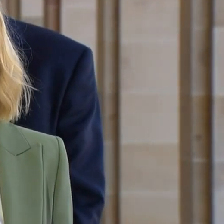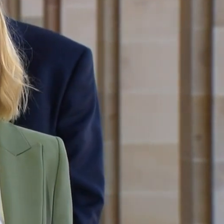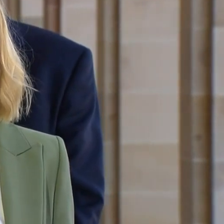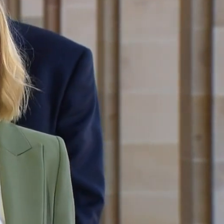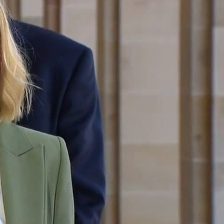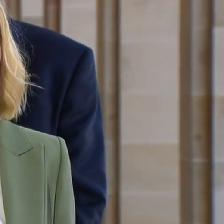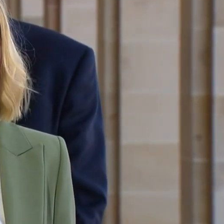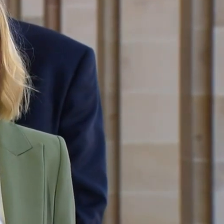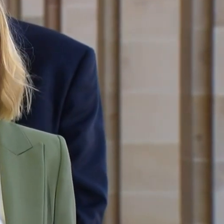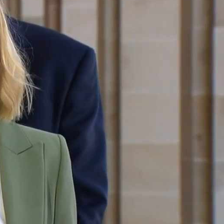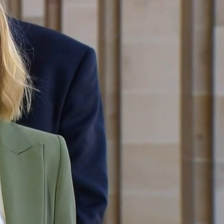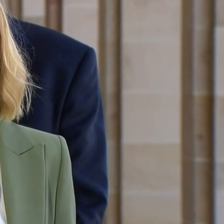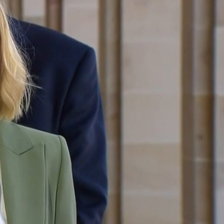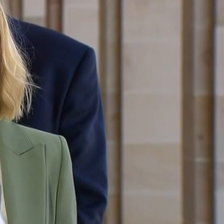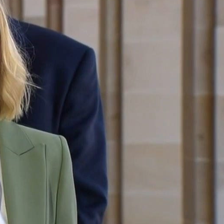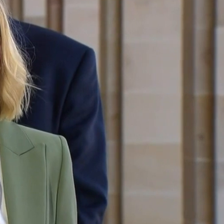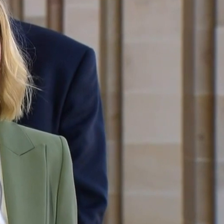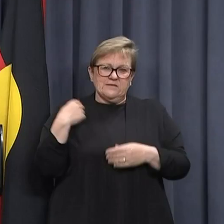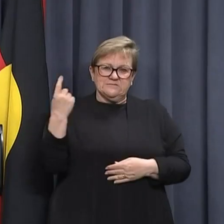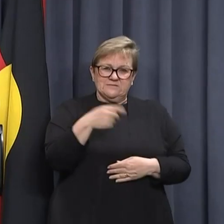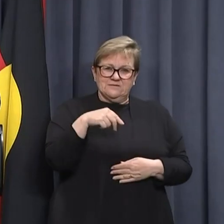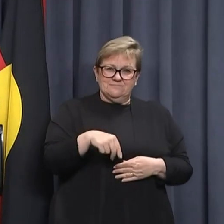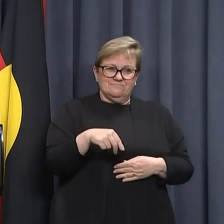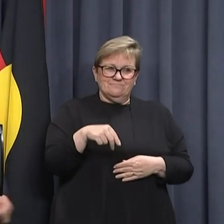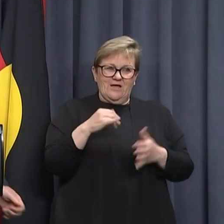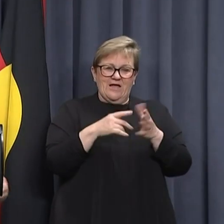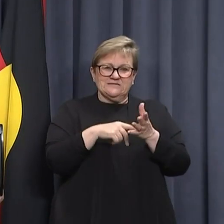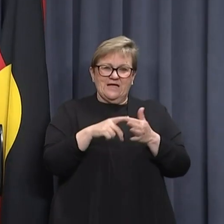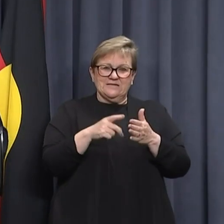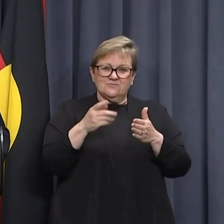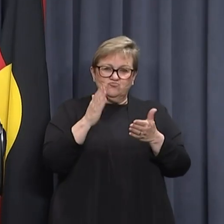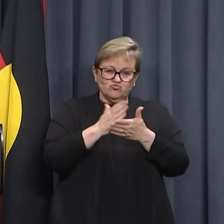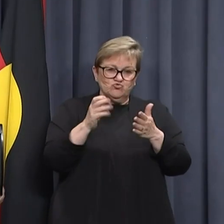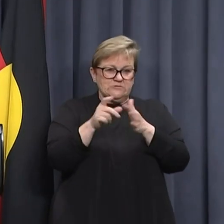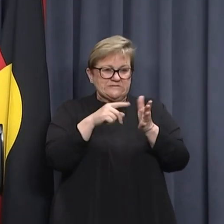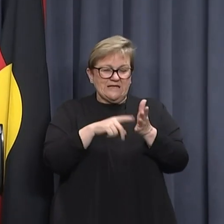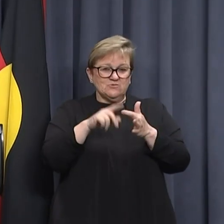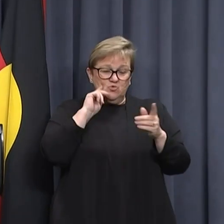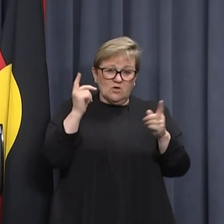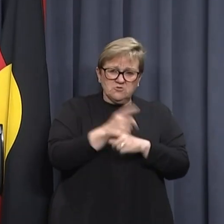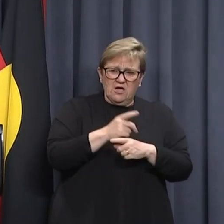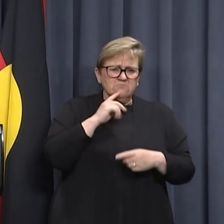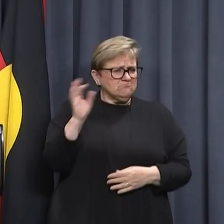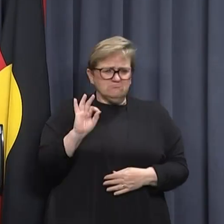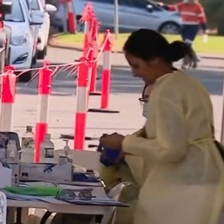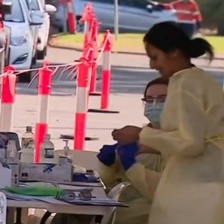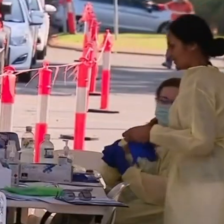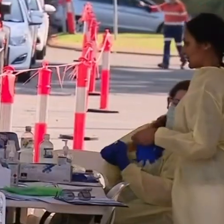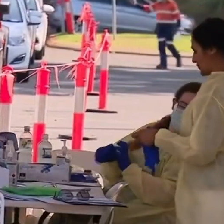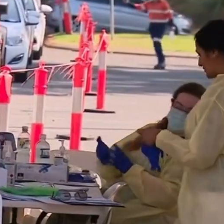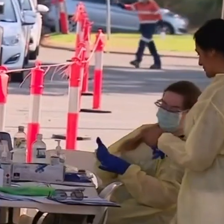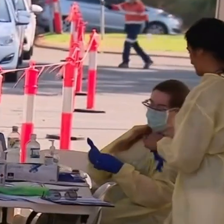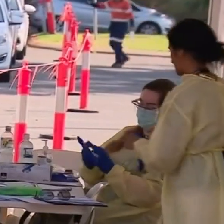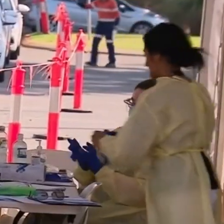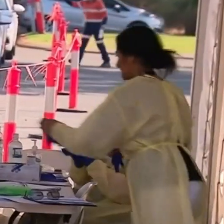families will now start to plan based on this advice. This state is locked in and I can't foresee a situation where it would change. But